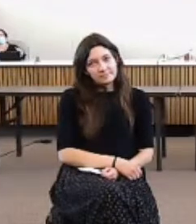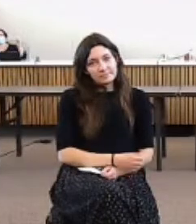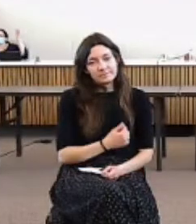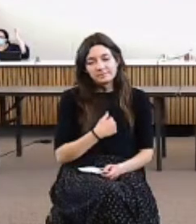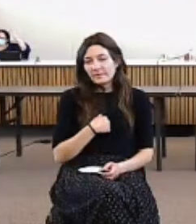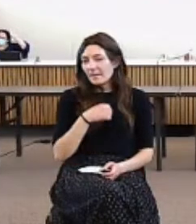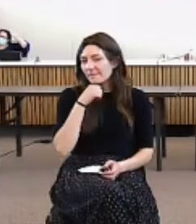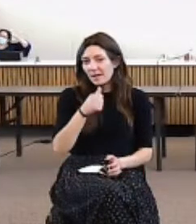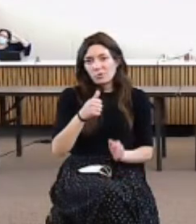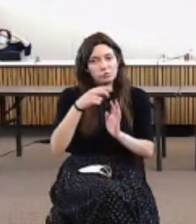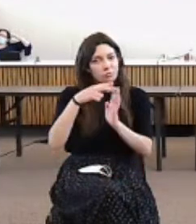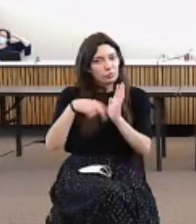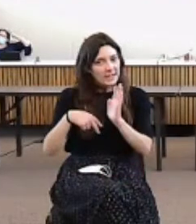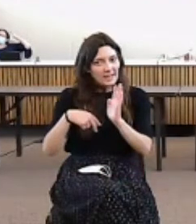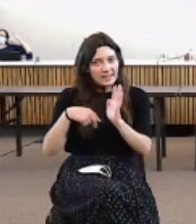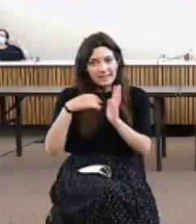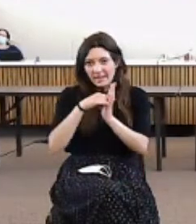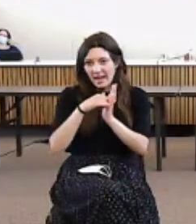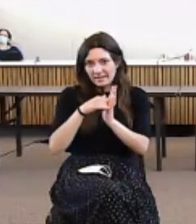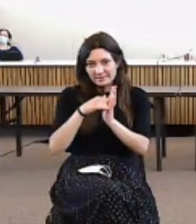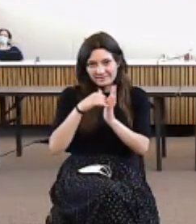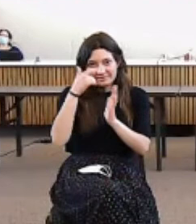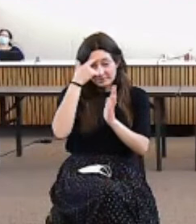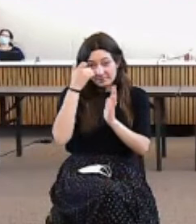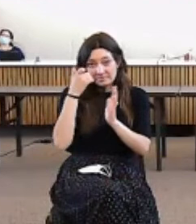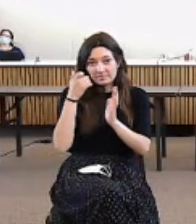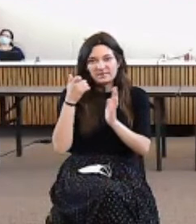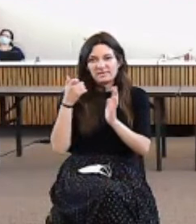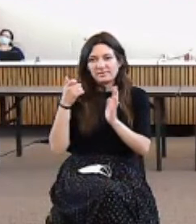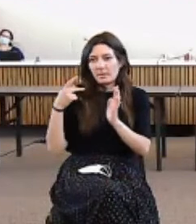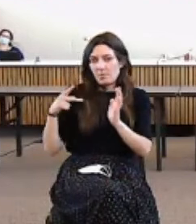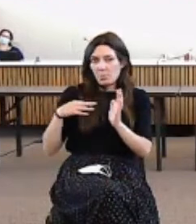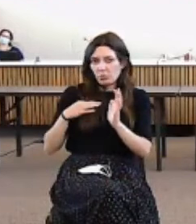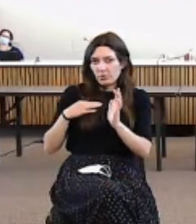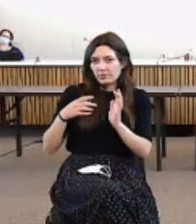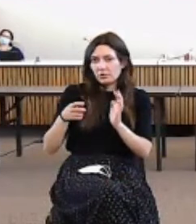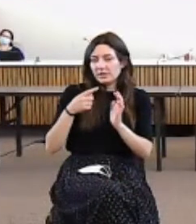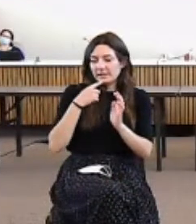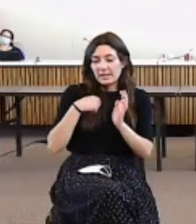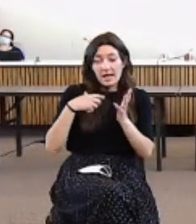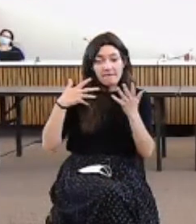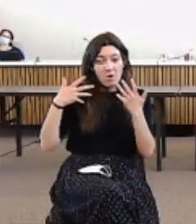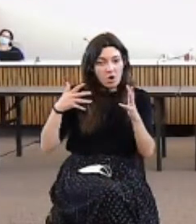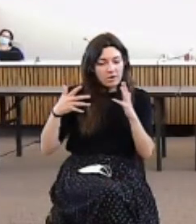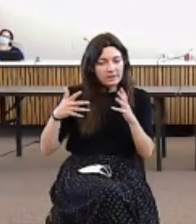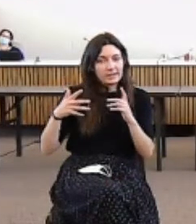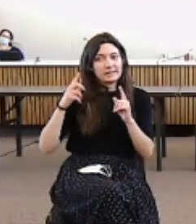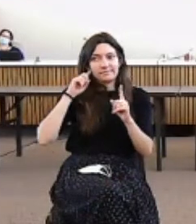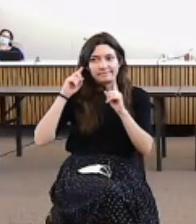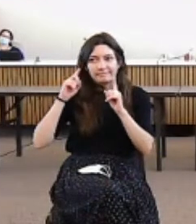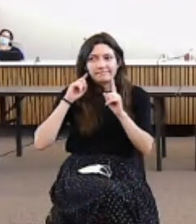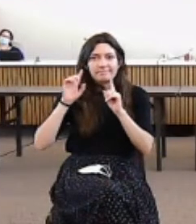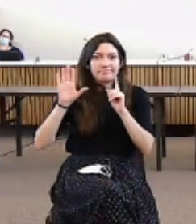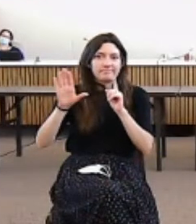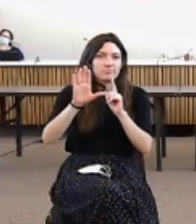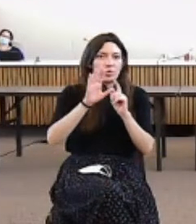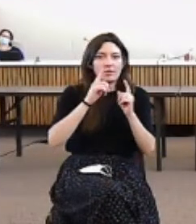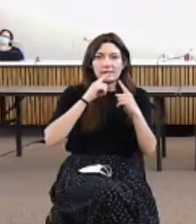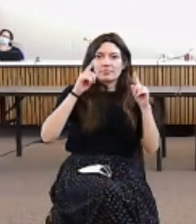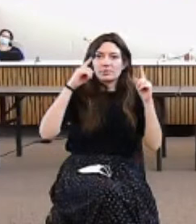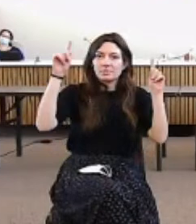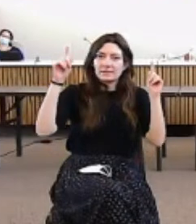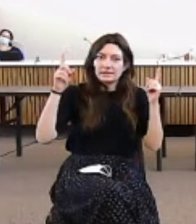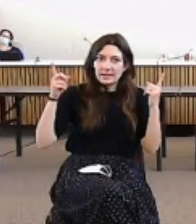them because you've already heard all of the accomplishments of our award winners